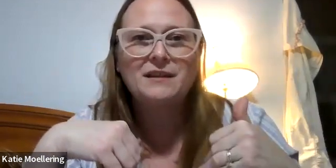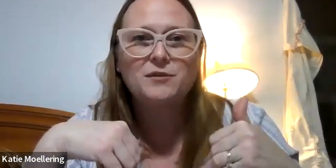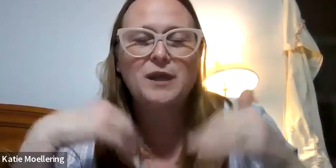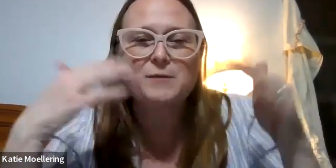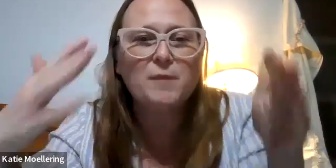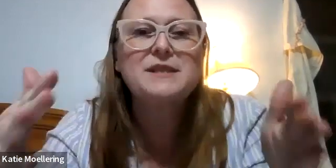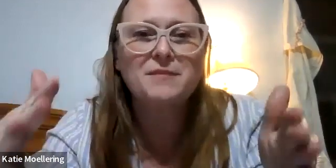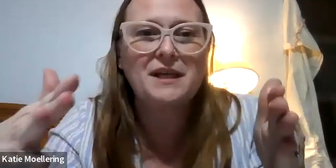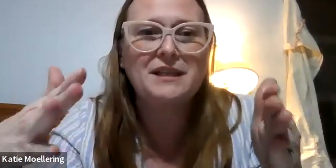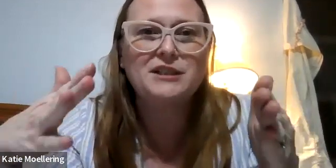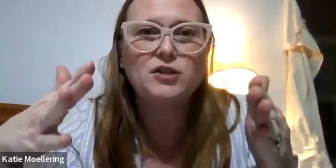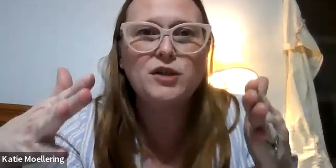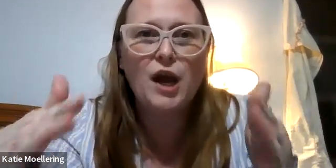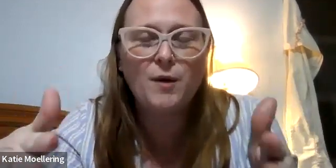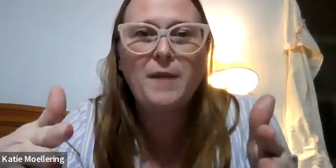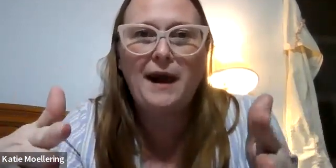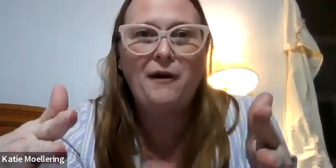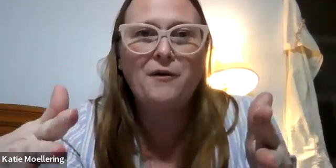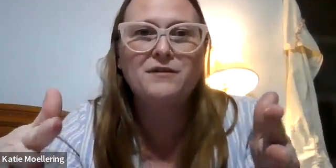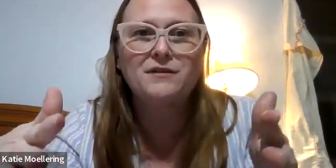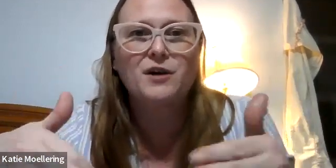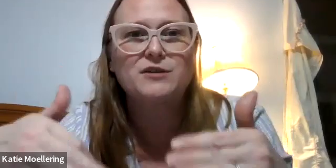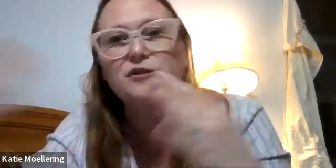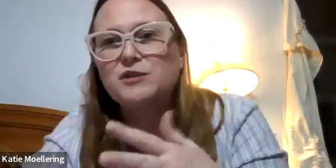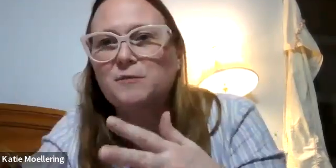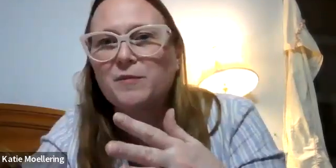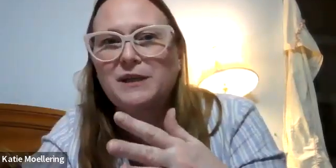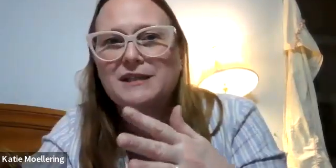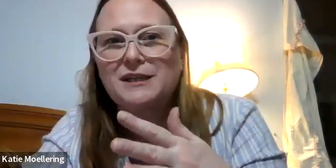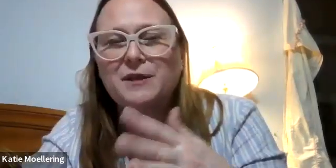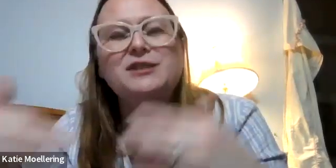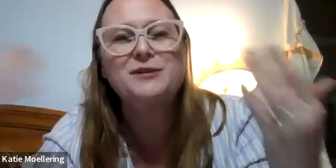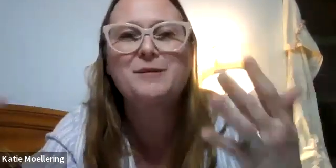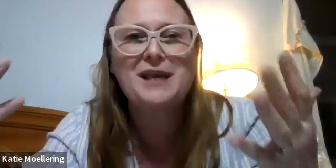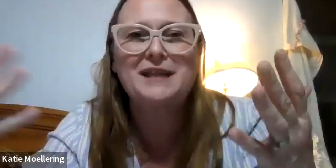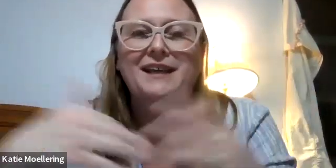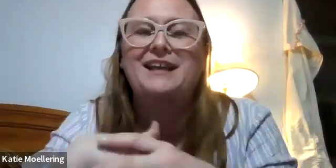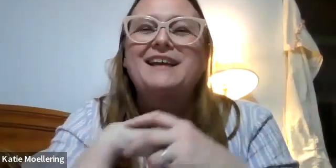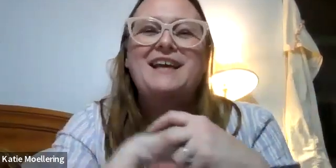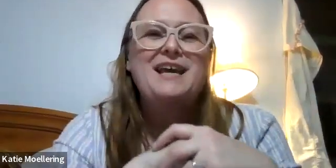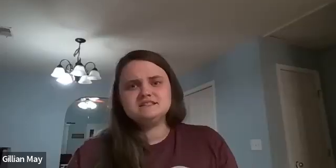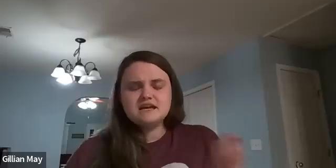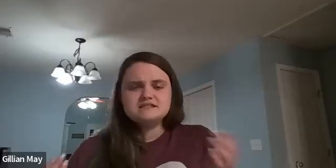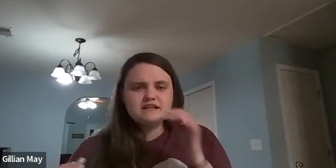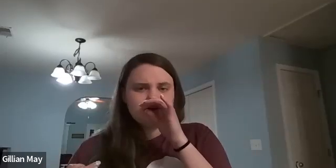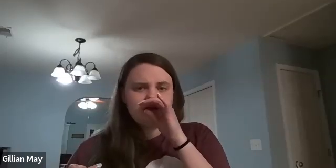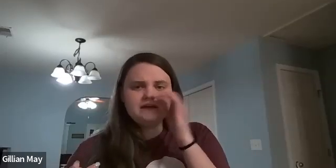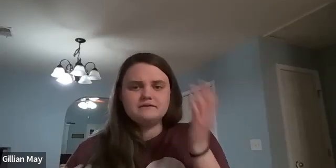think that's probably something I need to know about, or our children's department needs to. Do you know what I'm saying? Like, yes, okay, as far as wanting to